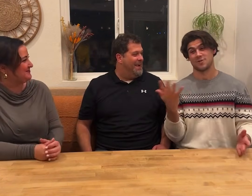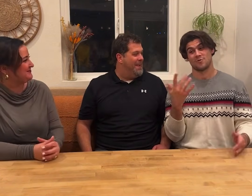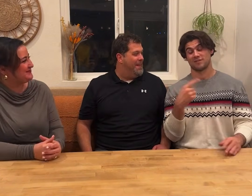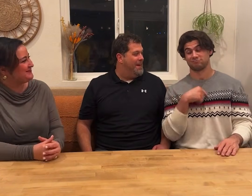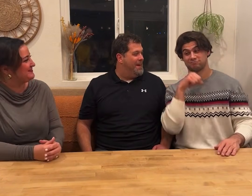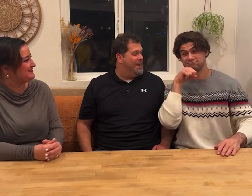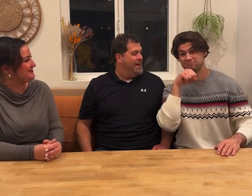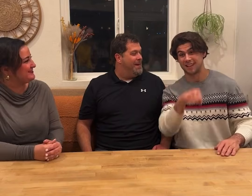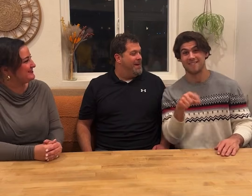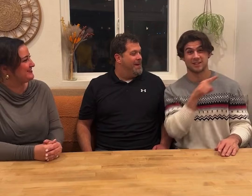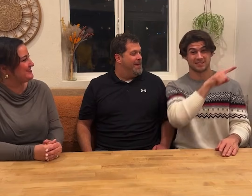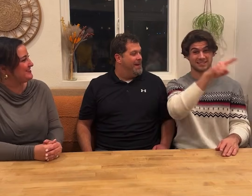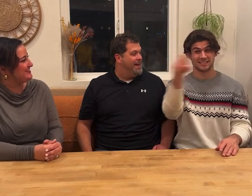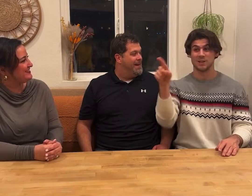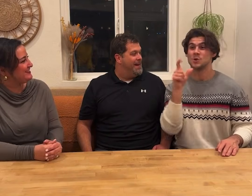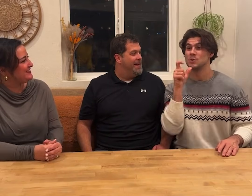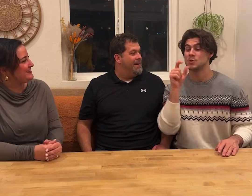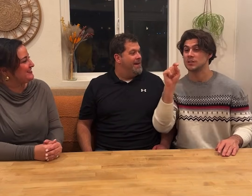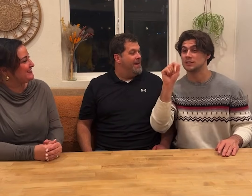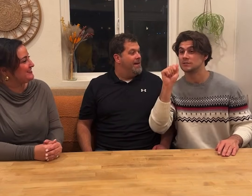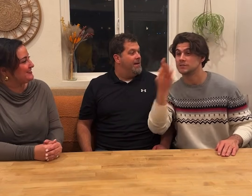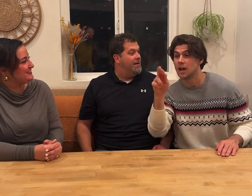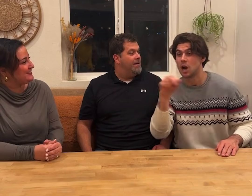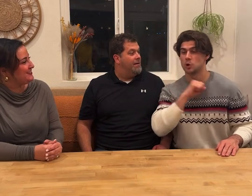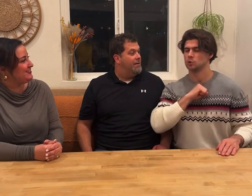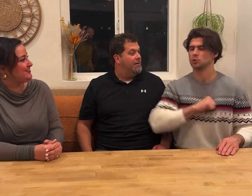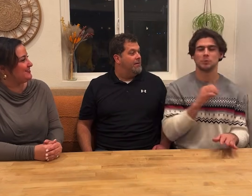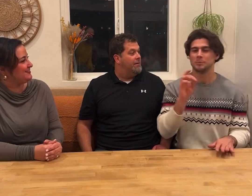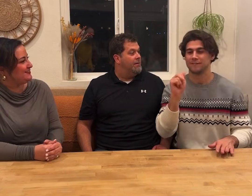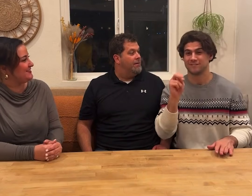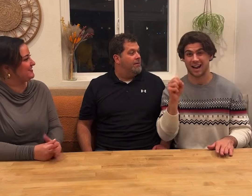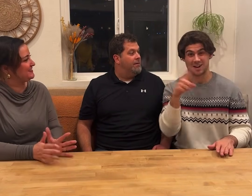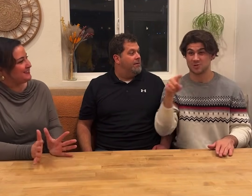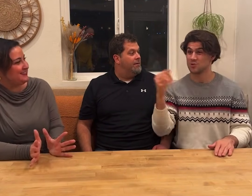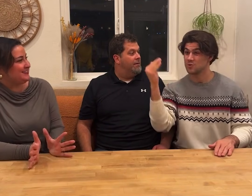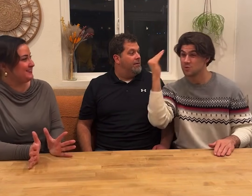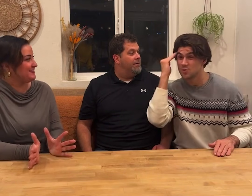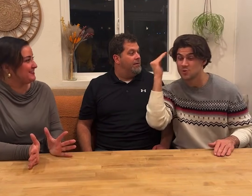you for saying that. You know what I loved is TAR superfans.